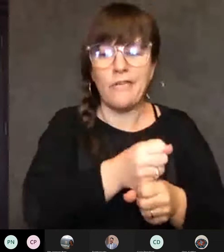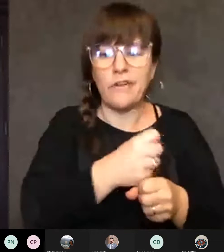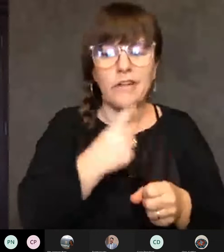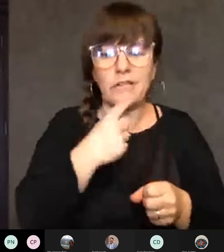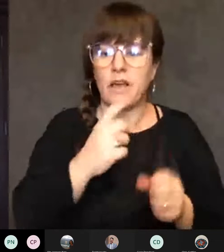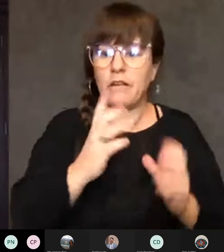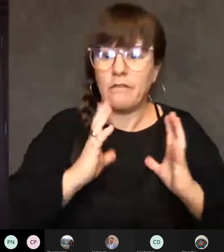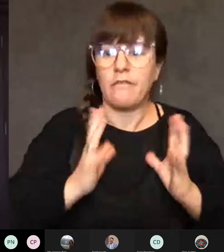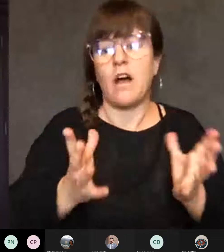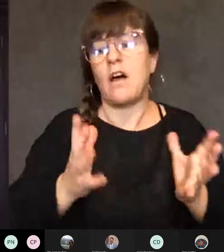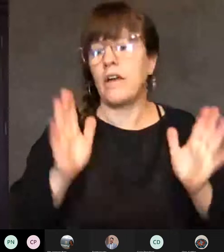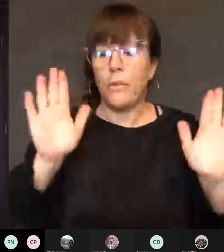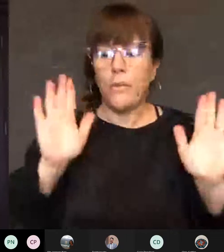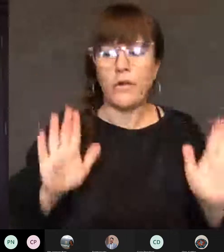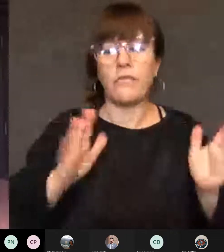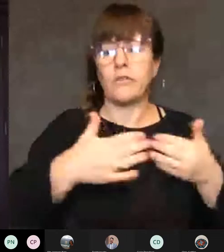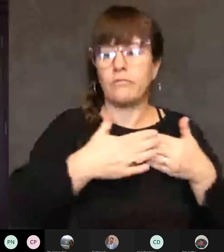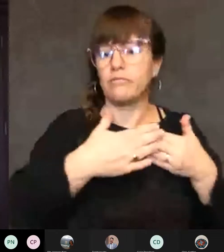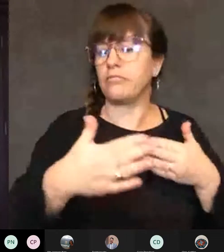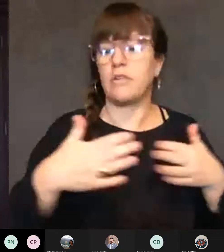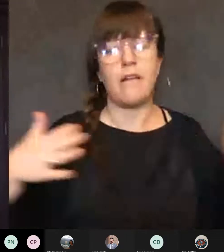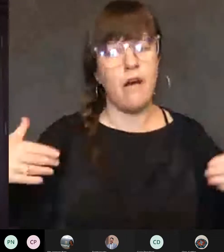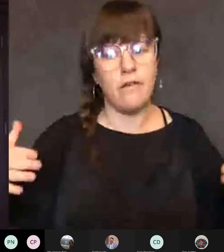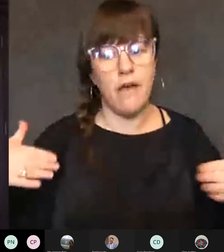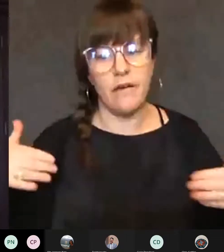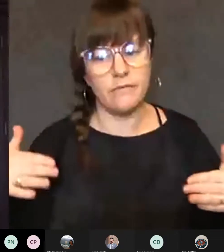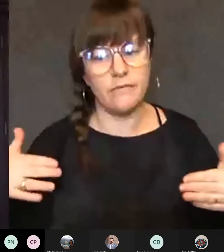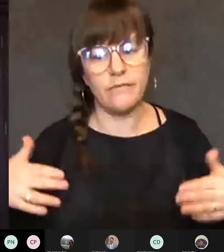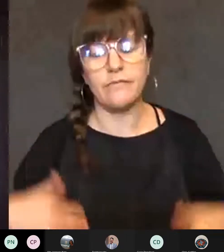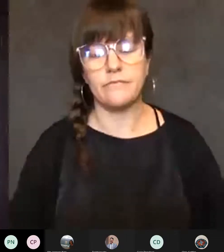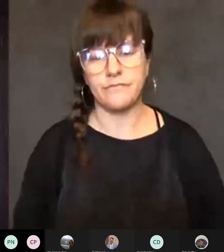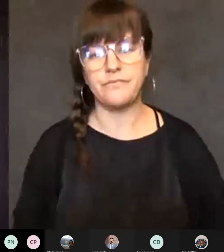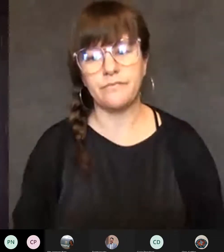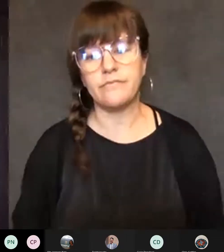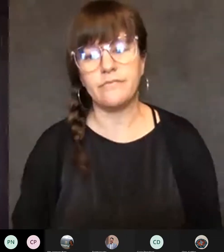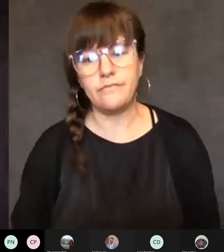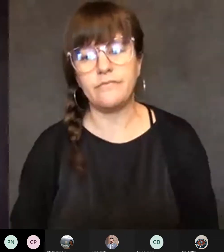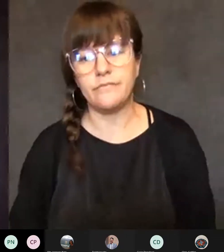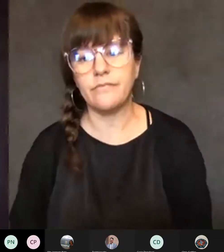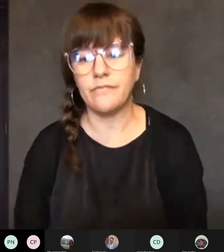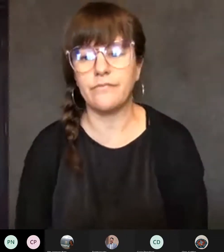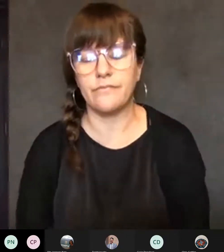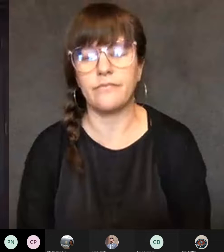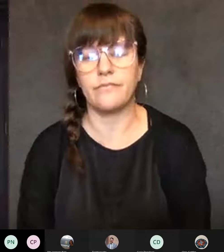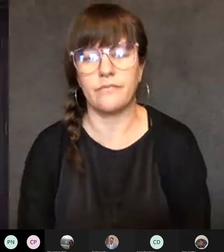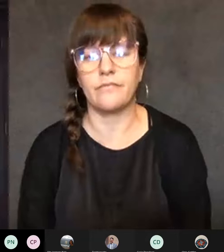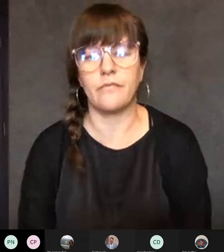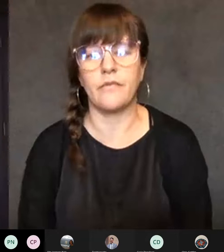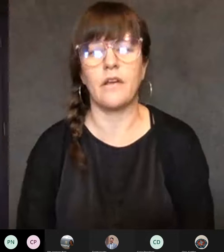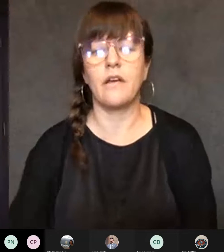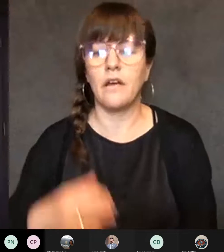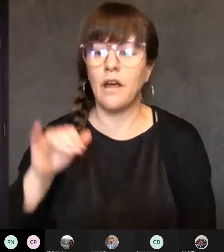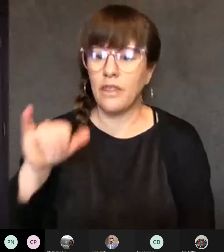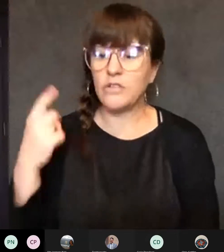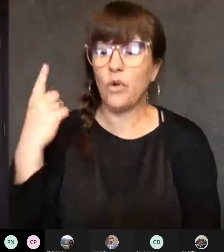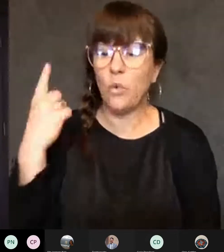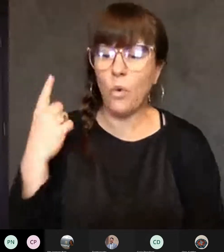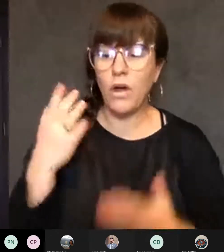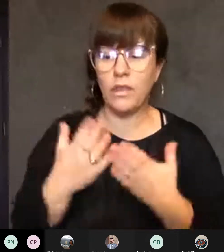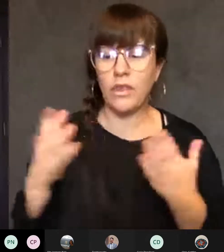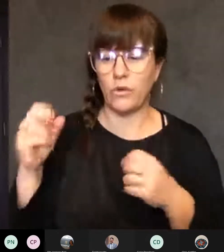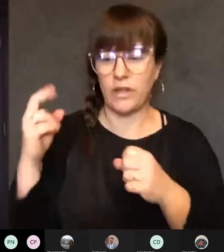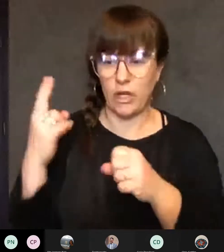going to be wonderful. And that's kind of the only mechanism that we have to be able to pull back quickly. So my